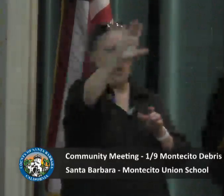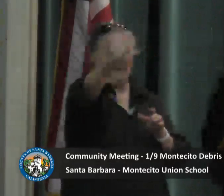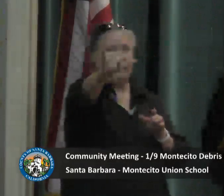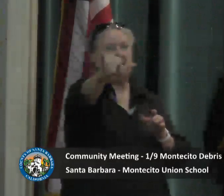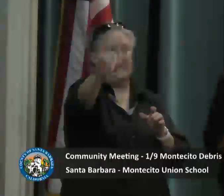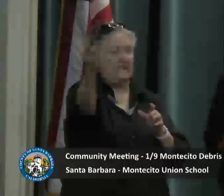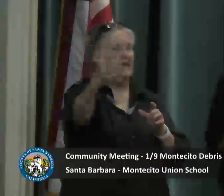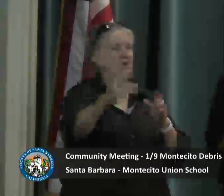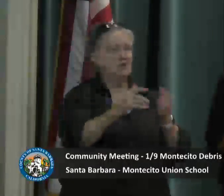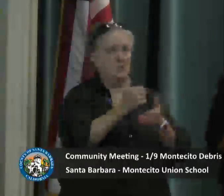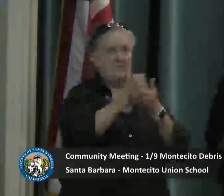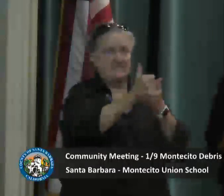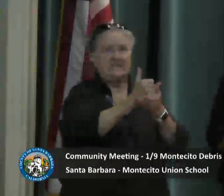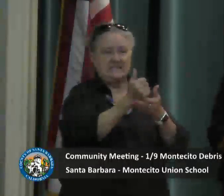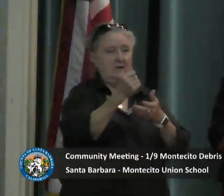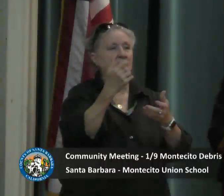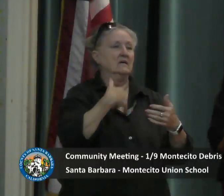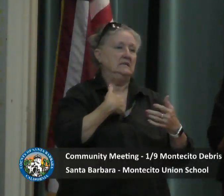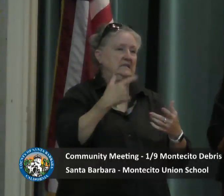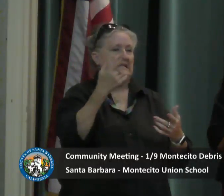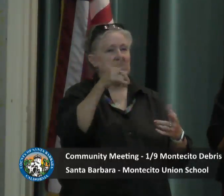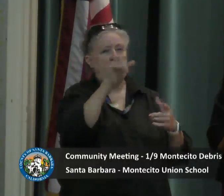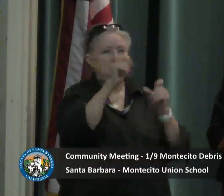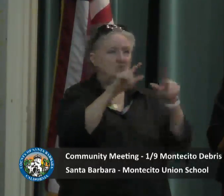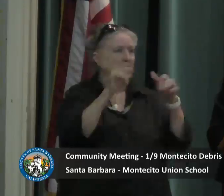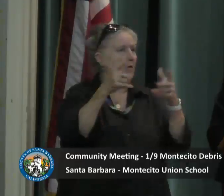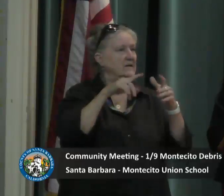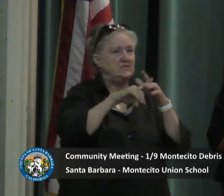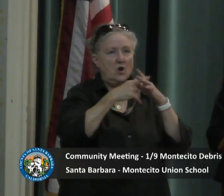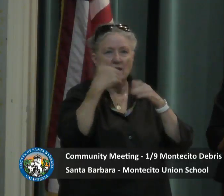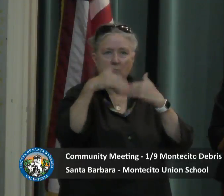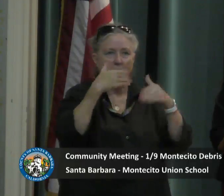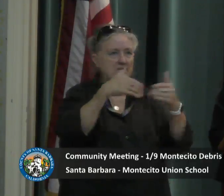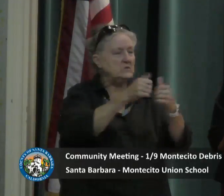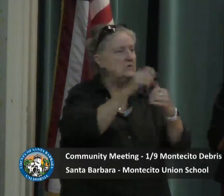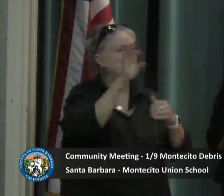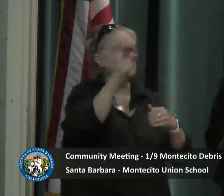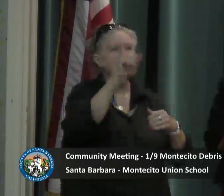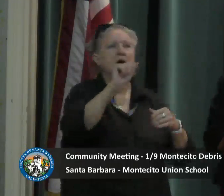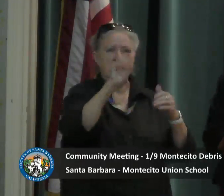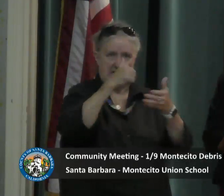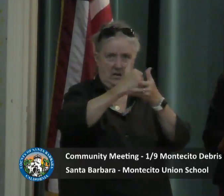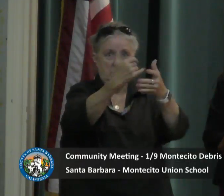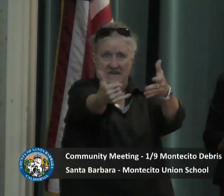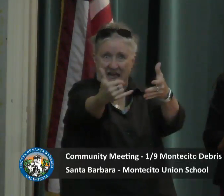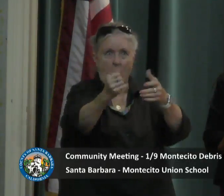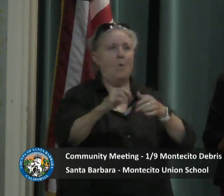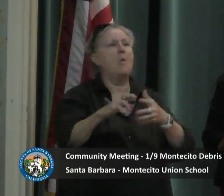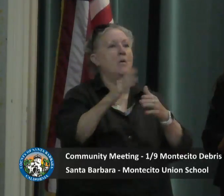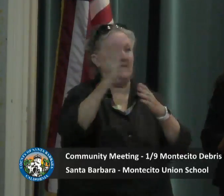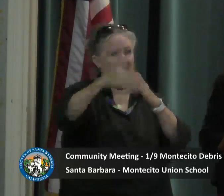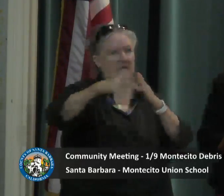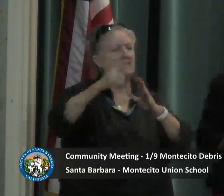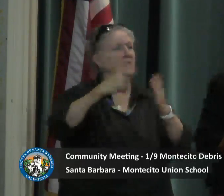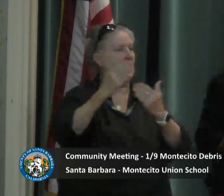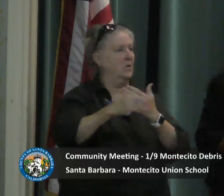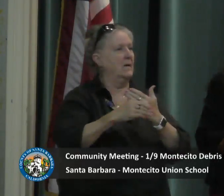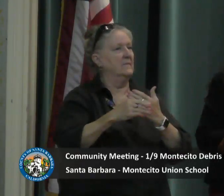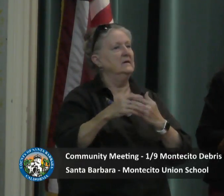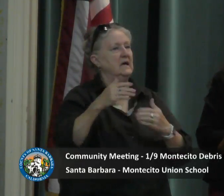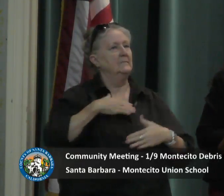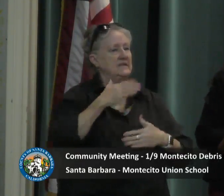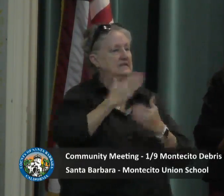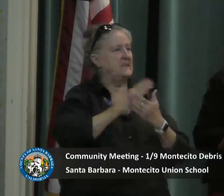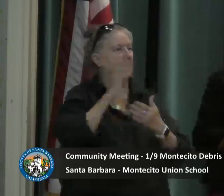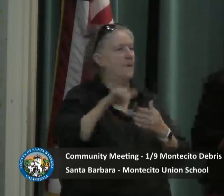To assist anyone, if you have questions or if you've already started your process with FEMA, they can help you now or certainly at the end of the program. So please